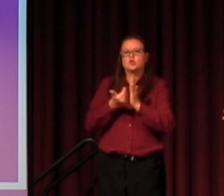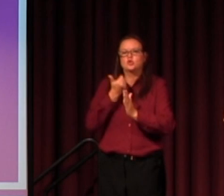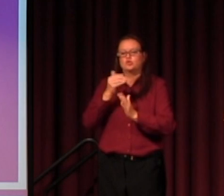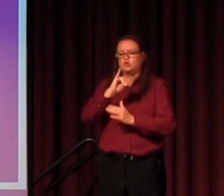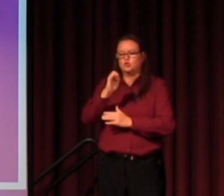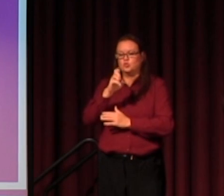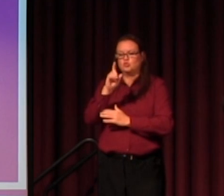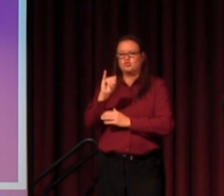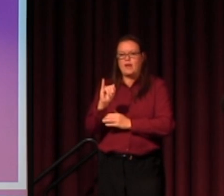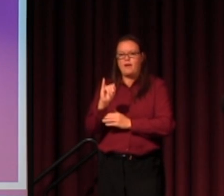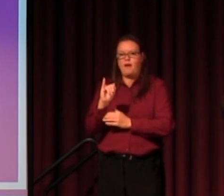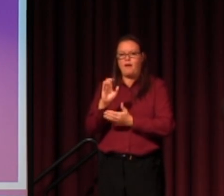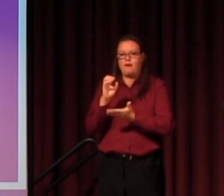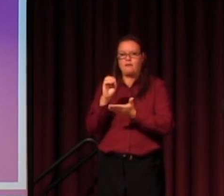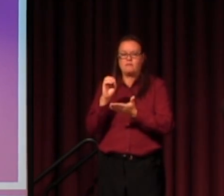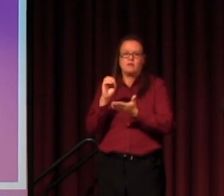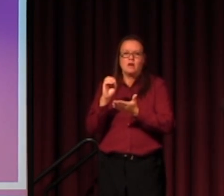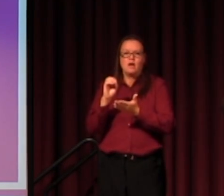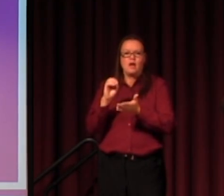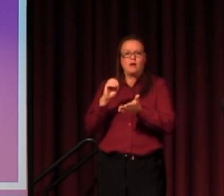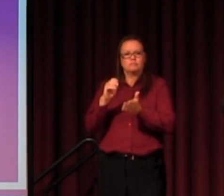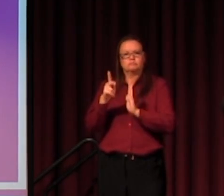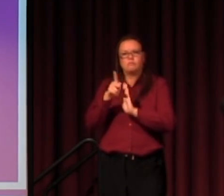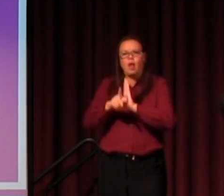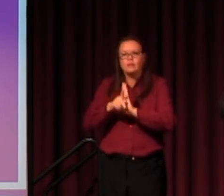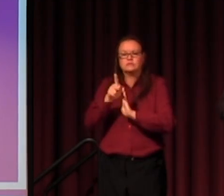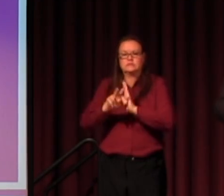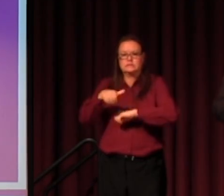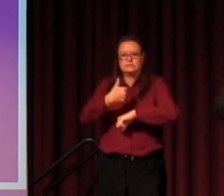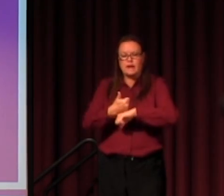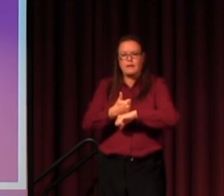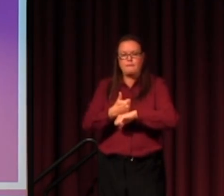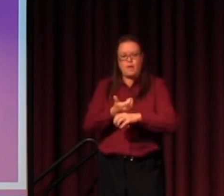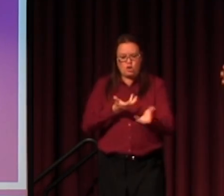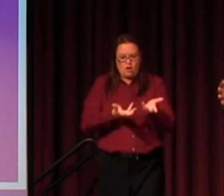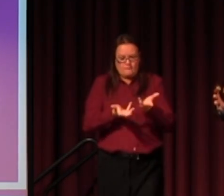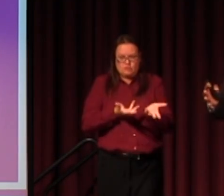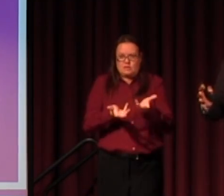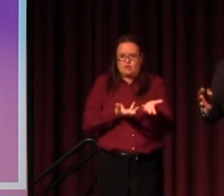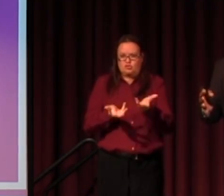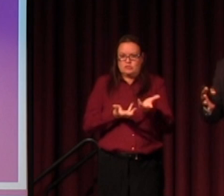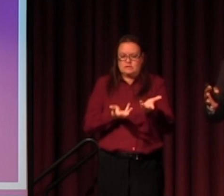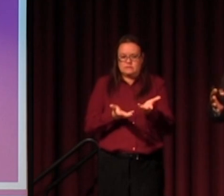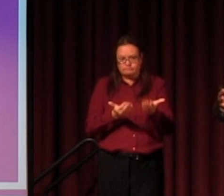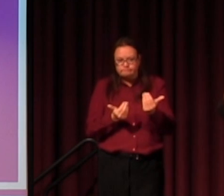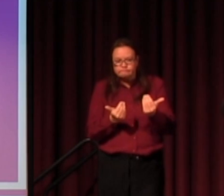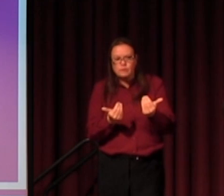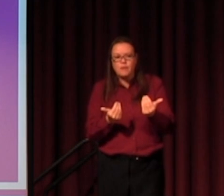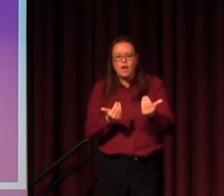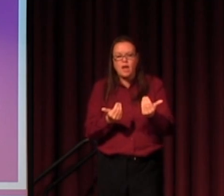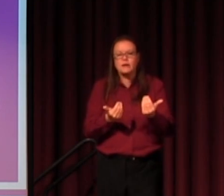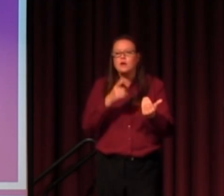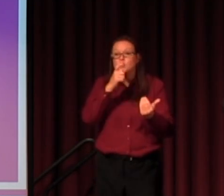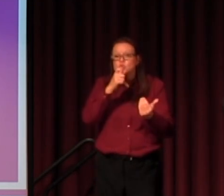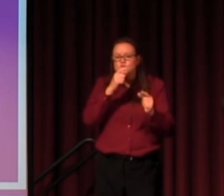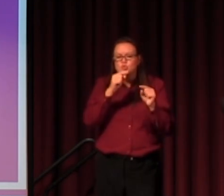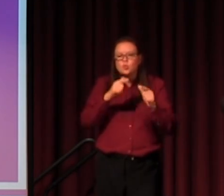network, having hard conversations with people, being willing to identify the needs of people in the margins.